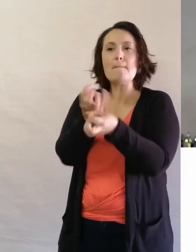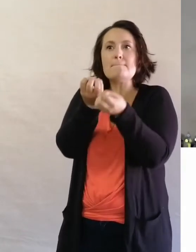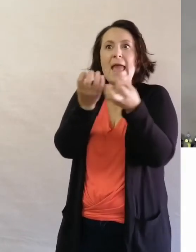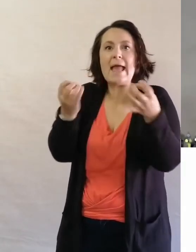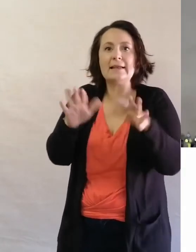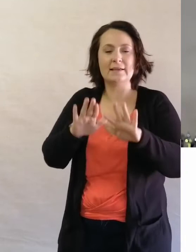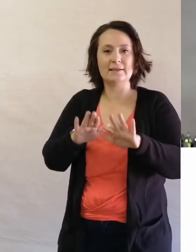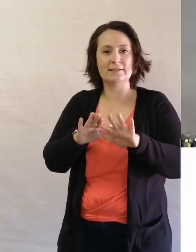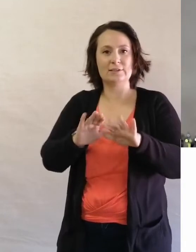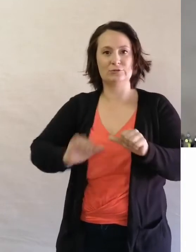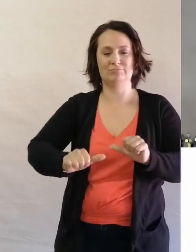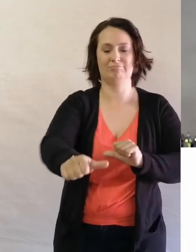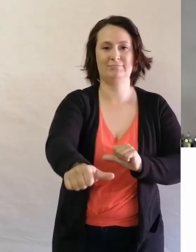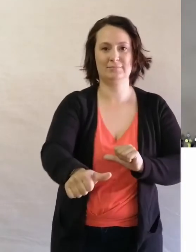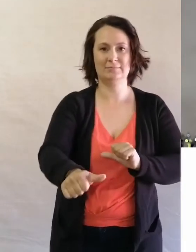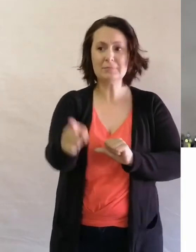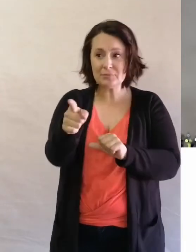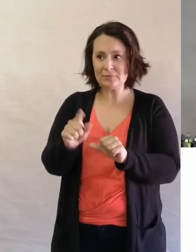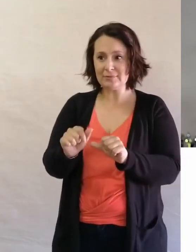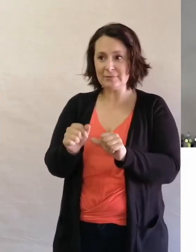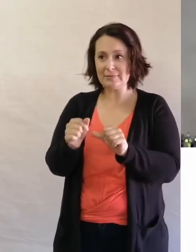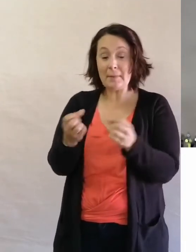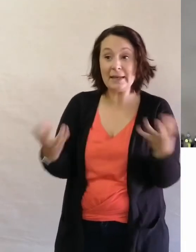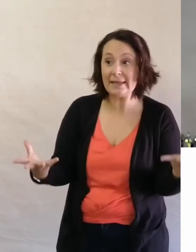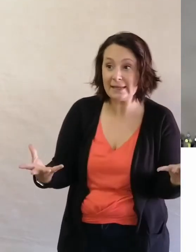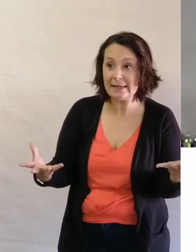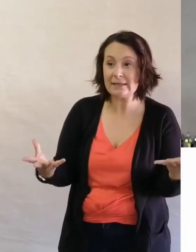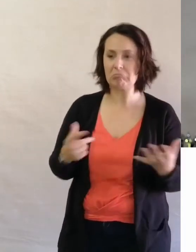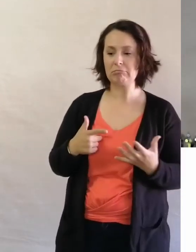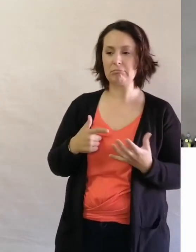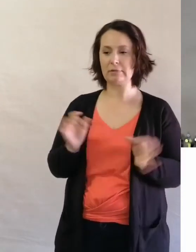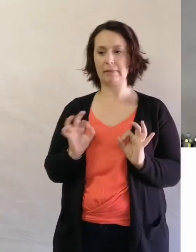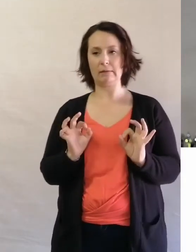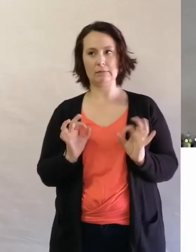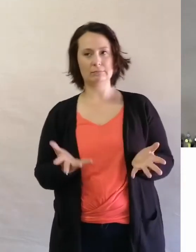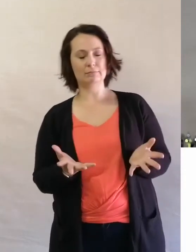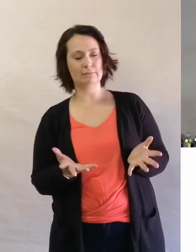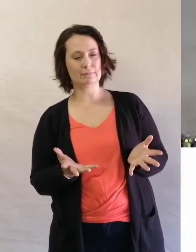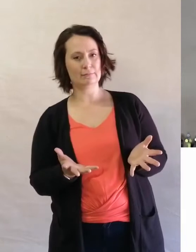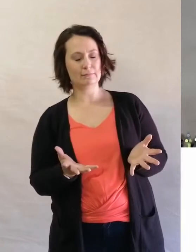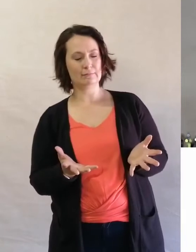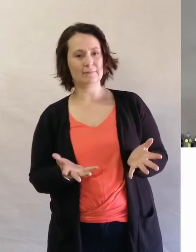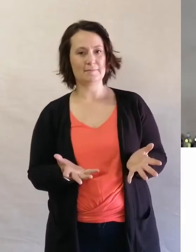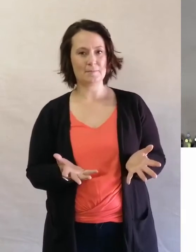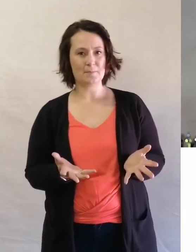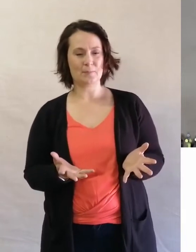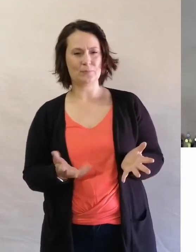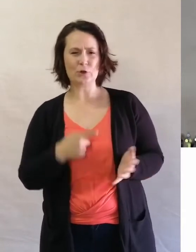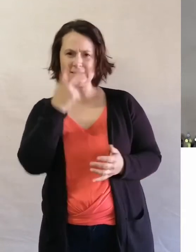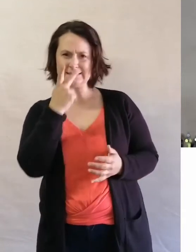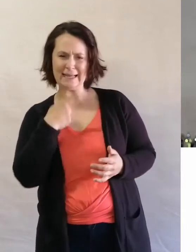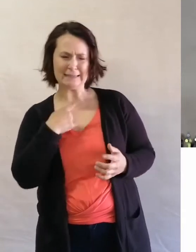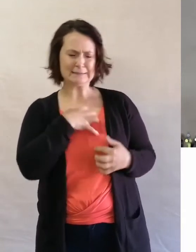Well, how many descendants do you have then? Well, actually none. And you can see Abraham in this crisis